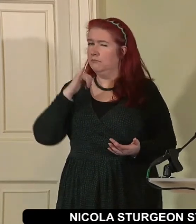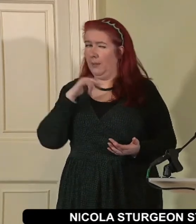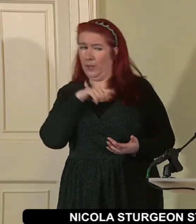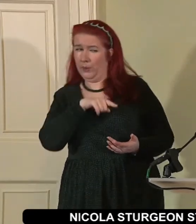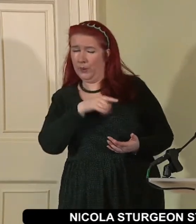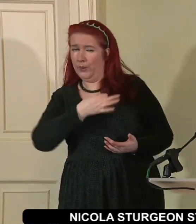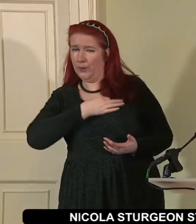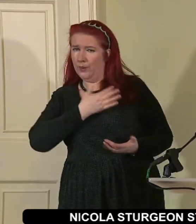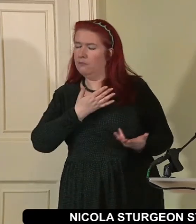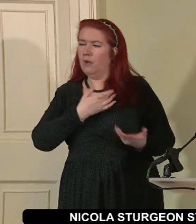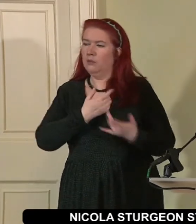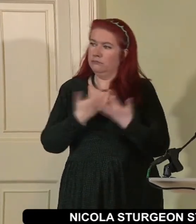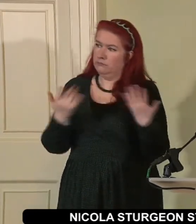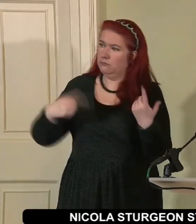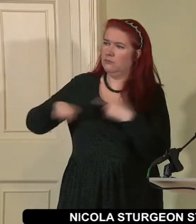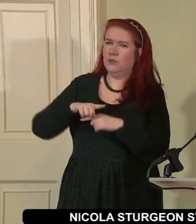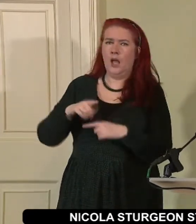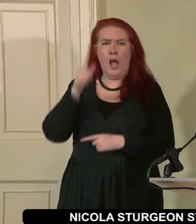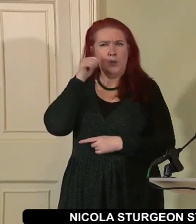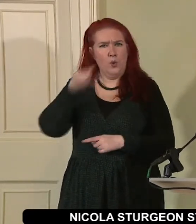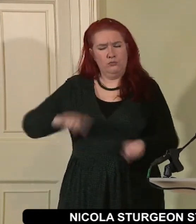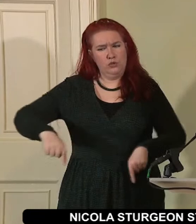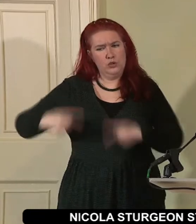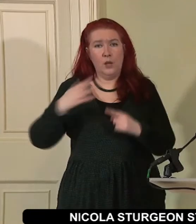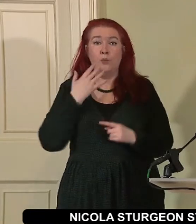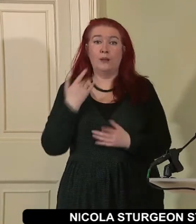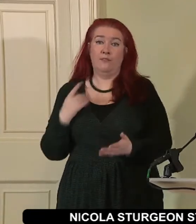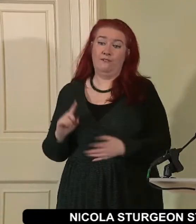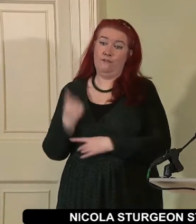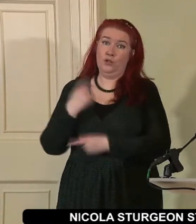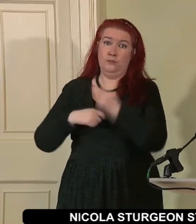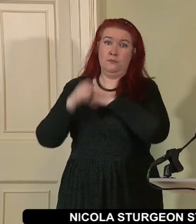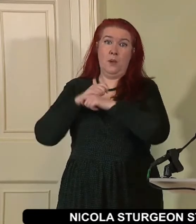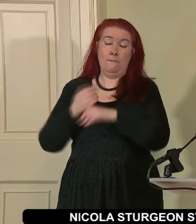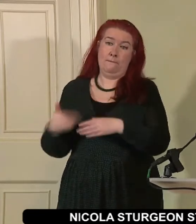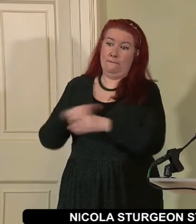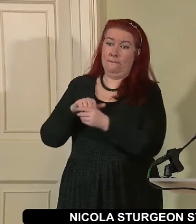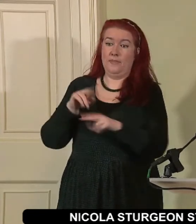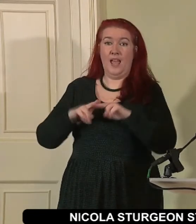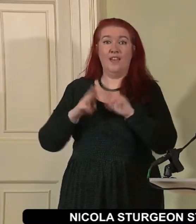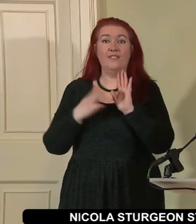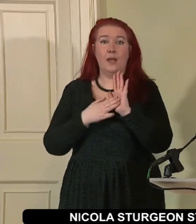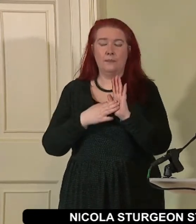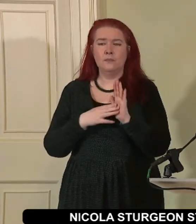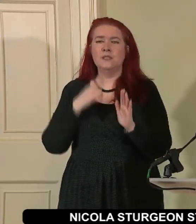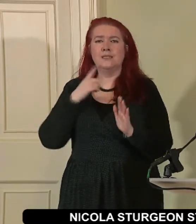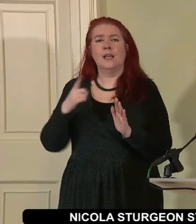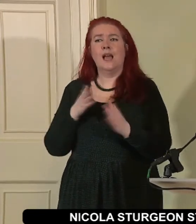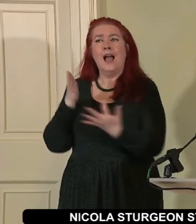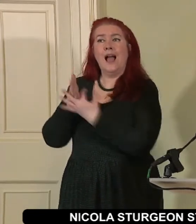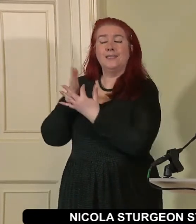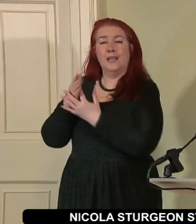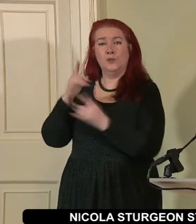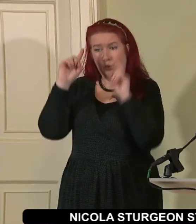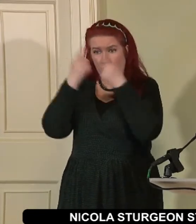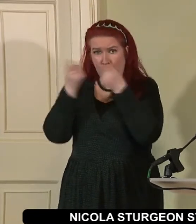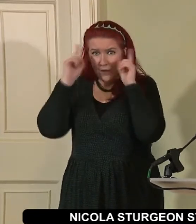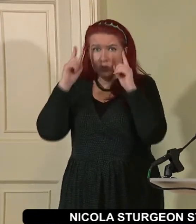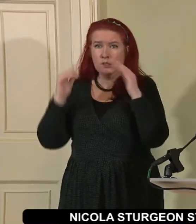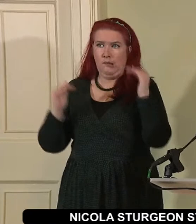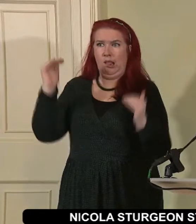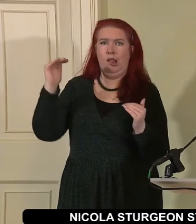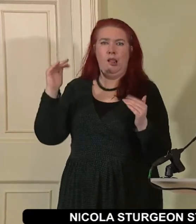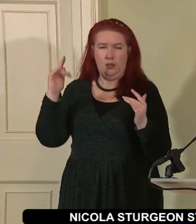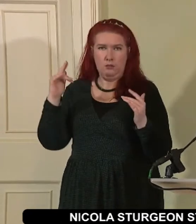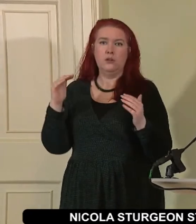but certainly by plenty in this room, being challenged on this when I became First Minister, about the attainment gap in access to university. Today, we pretty